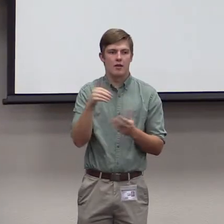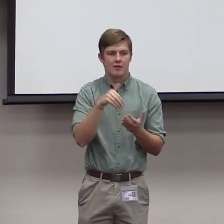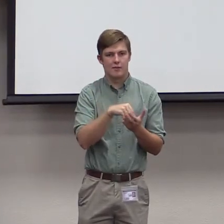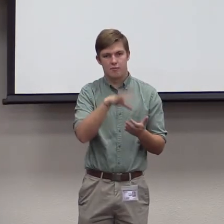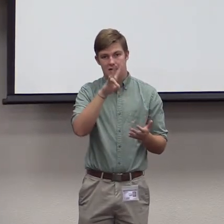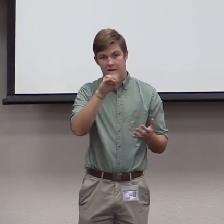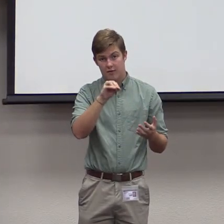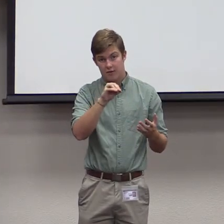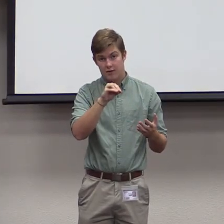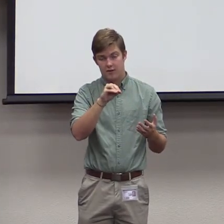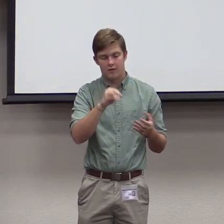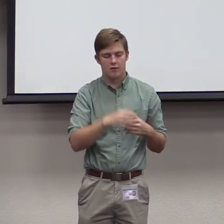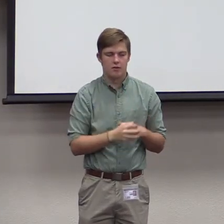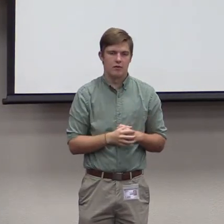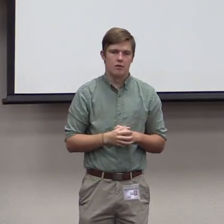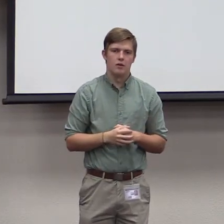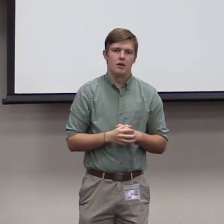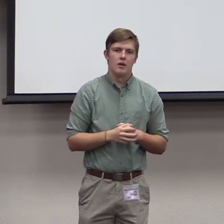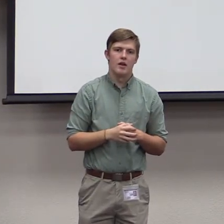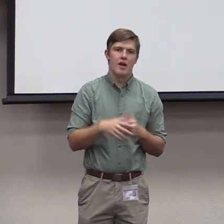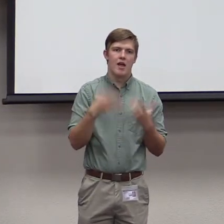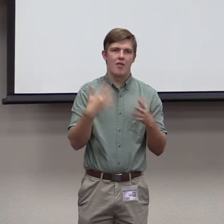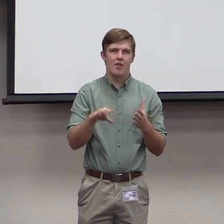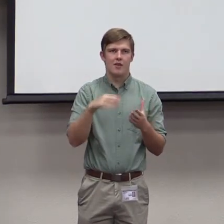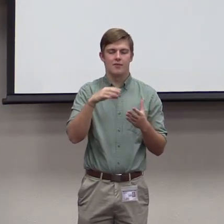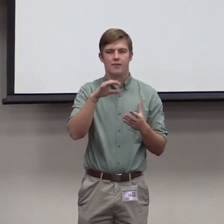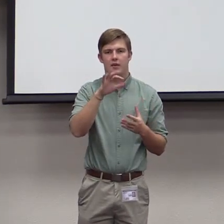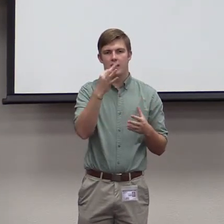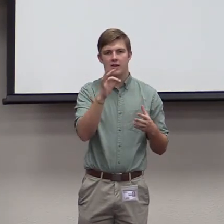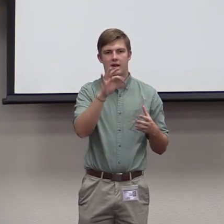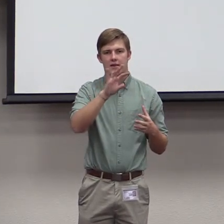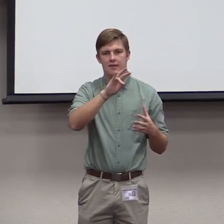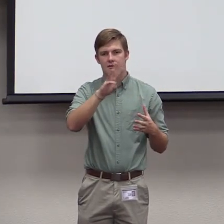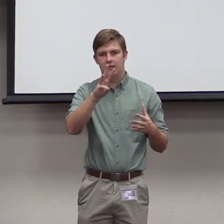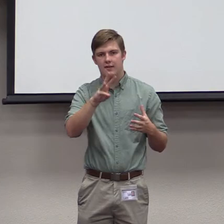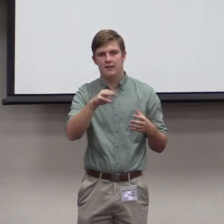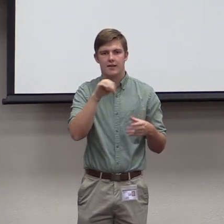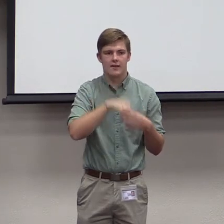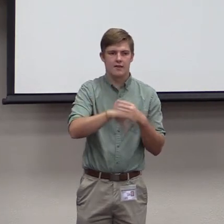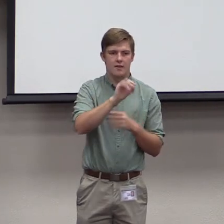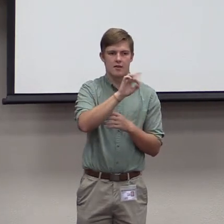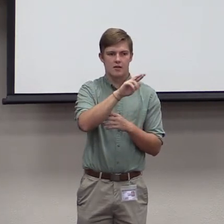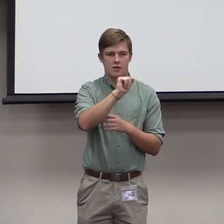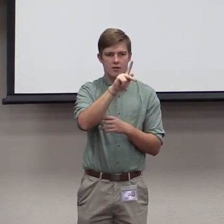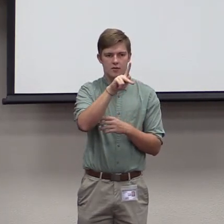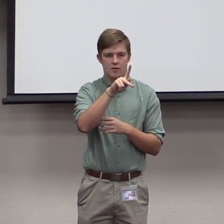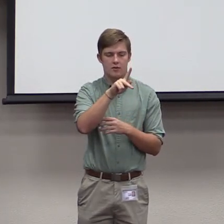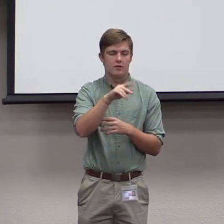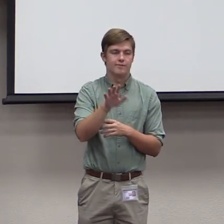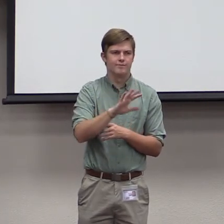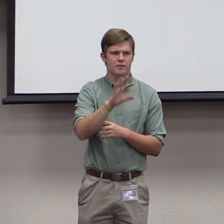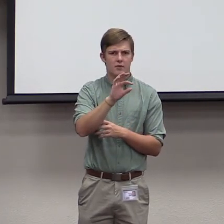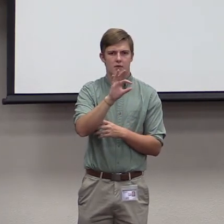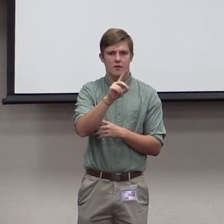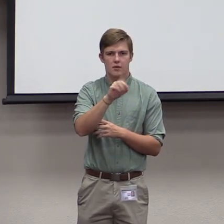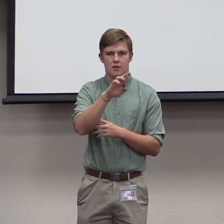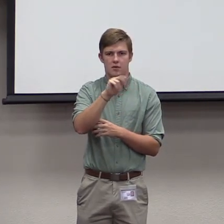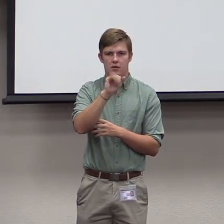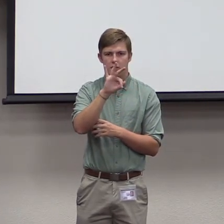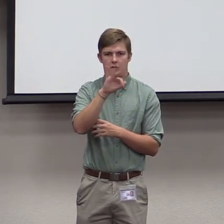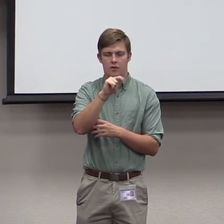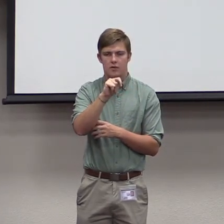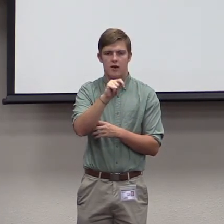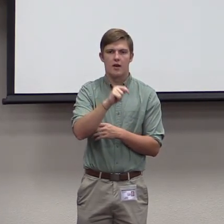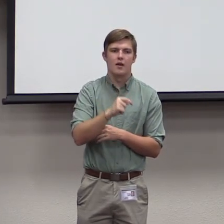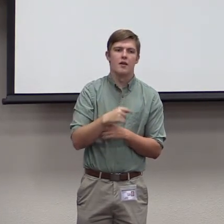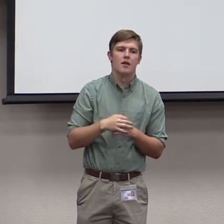mid-70s. He comes out in 1976. He's in the draft. He gets taken by Bum Phillips and the Houston Oilers in